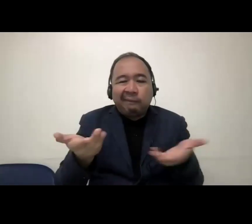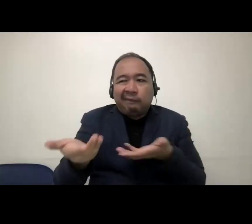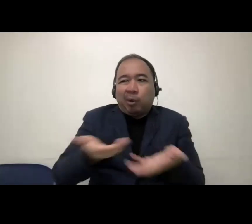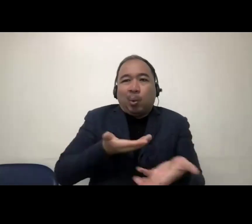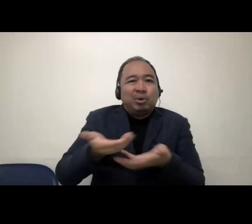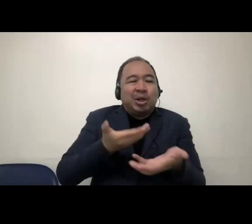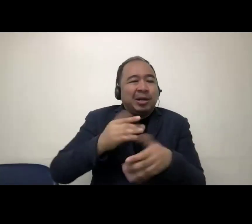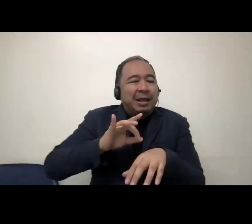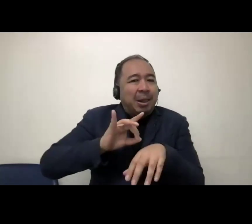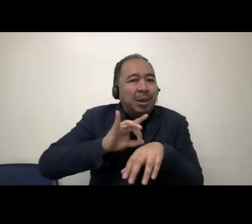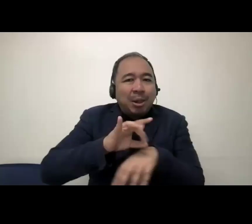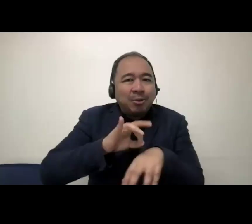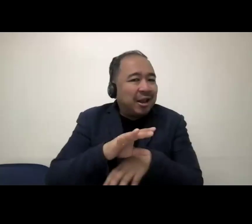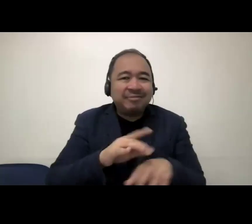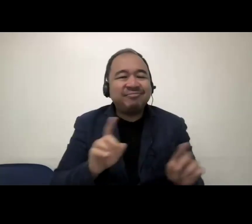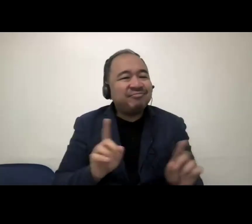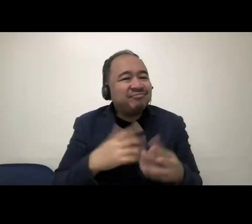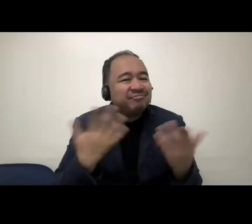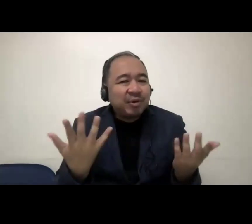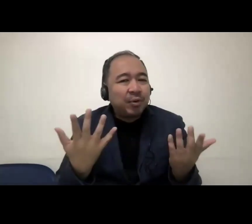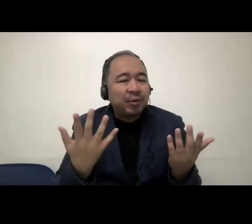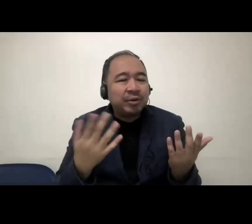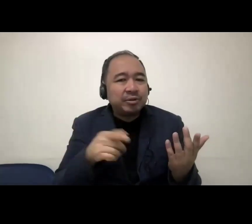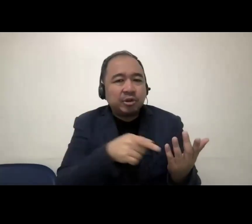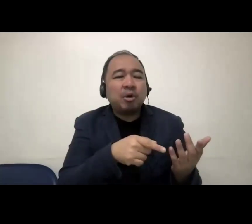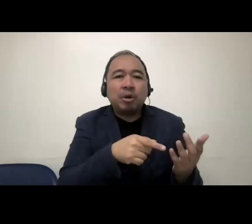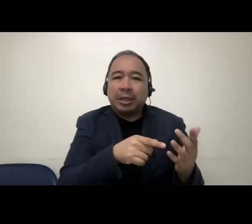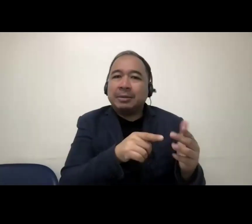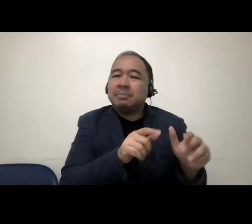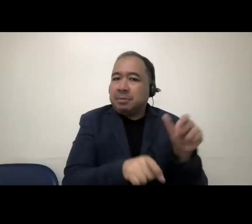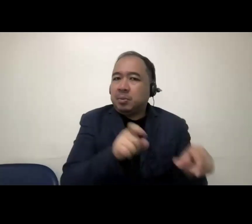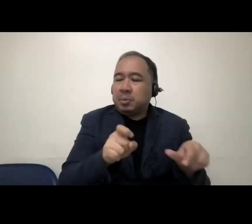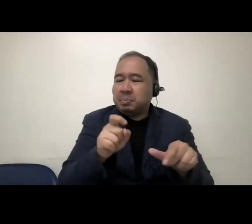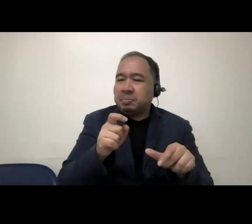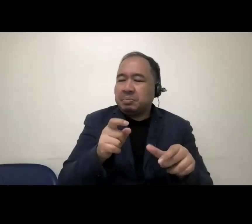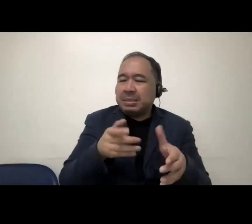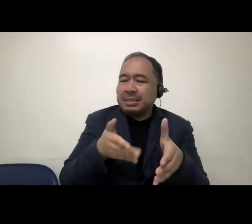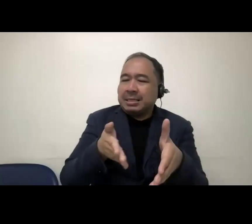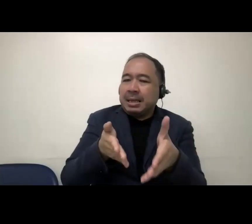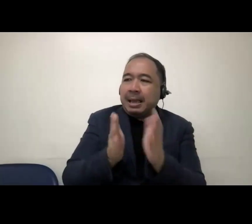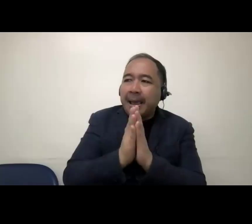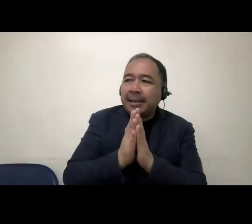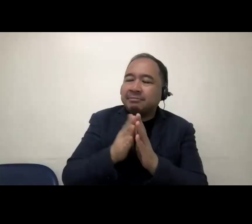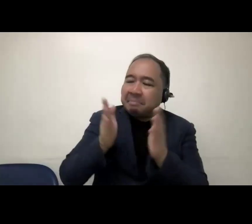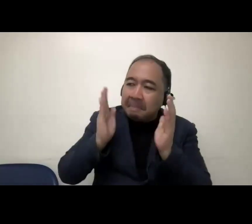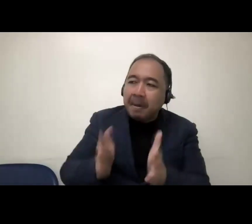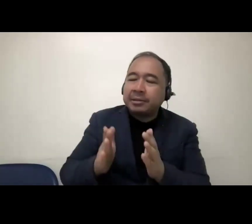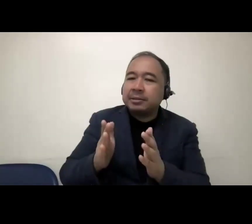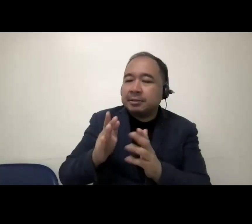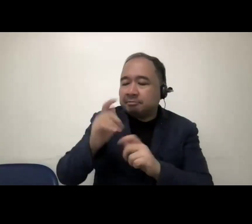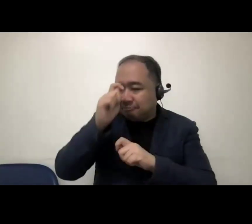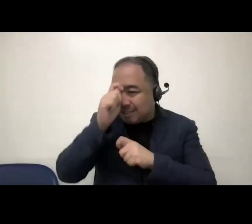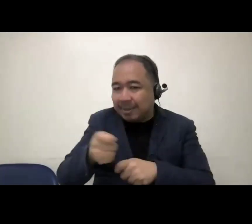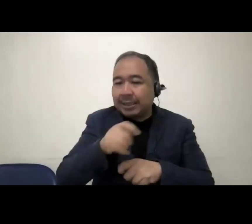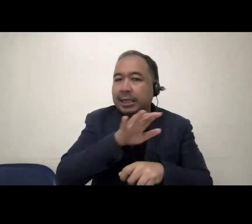land compensation and respect of their good institution. The displacement and loss of customary